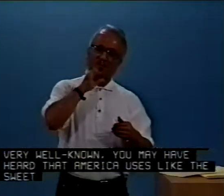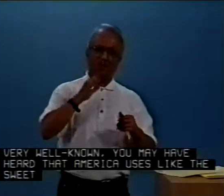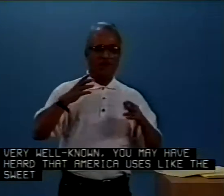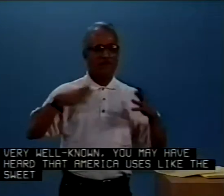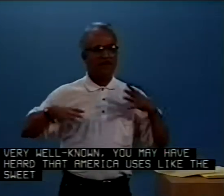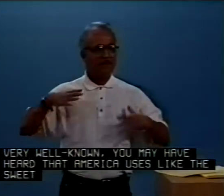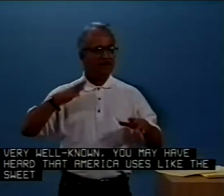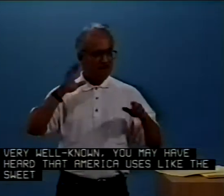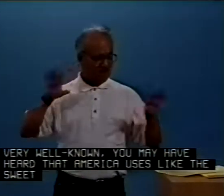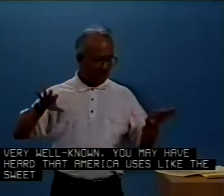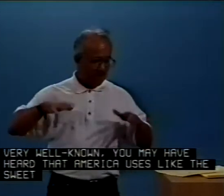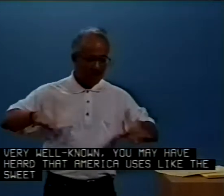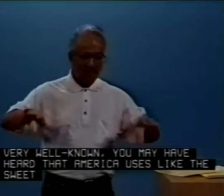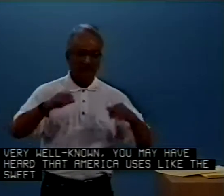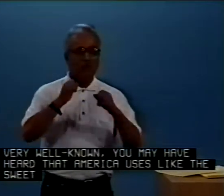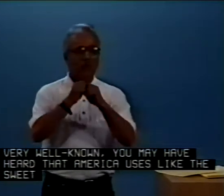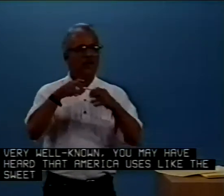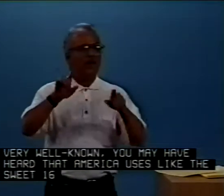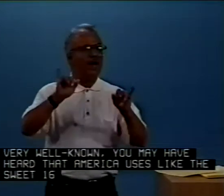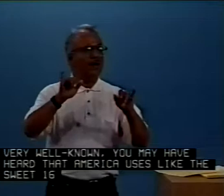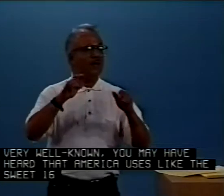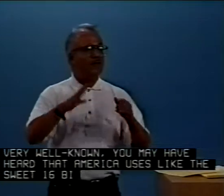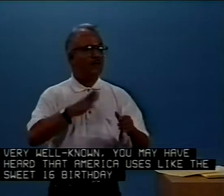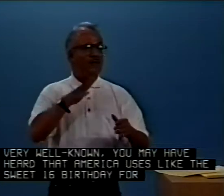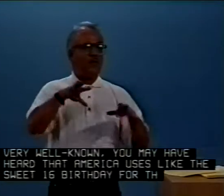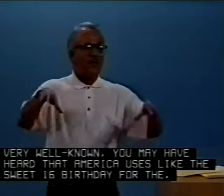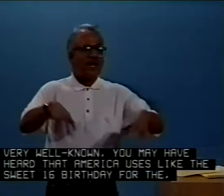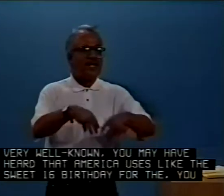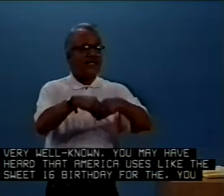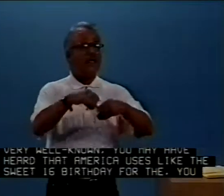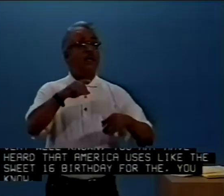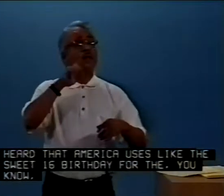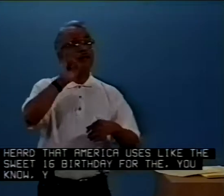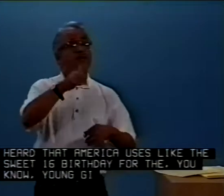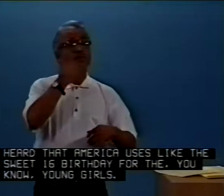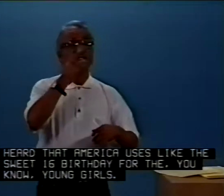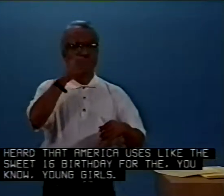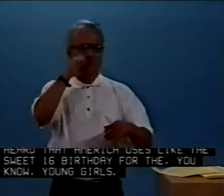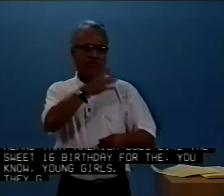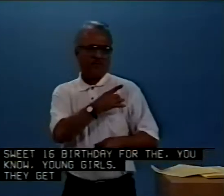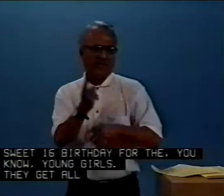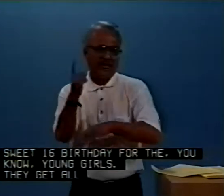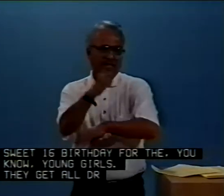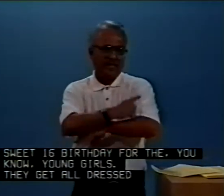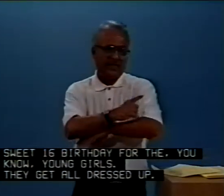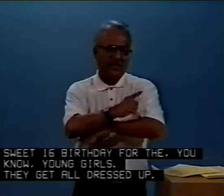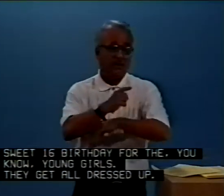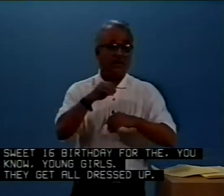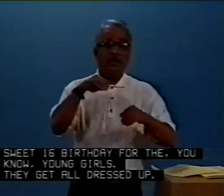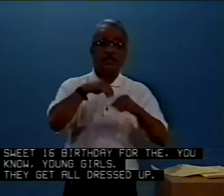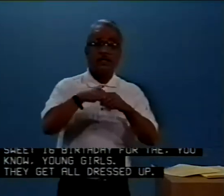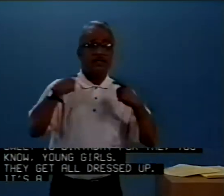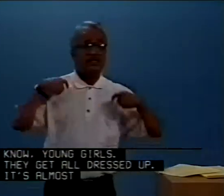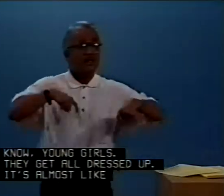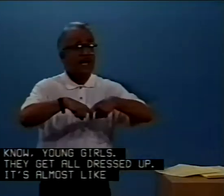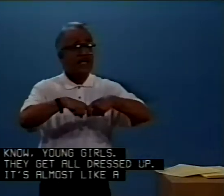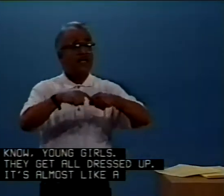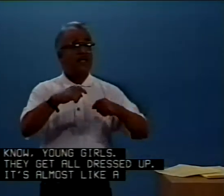birthday for the, you know, young girls. They get all dressed up. It's almost like a formal wedding party. That's for their 16th birthday. In